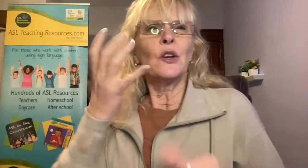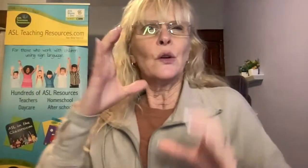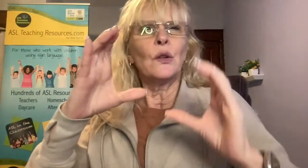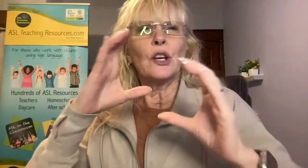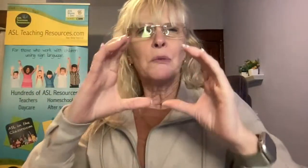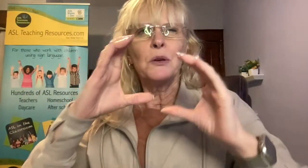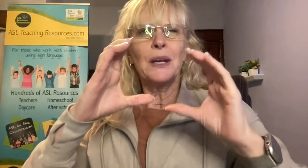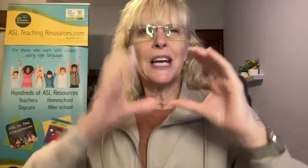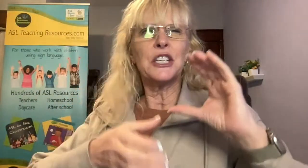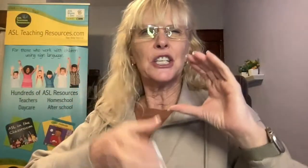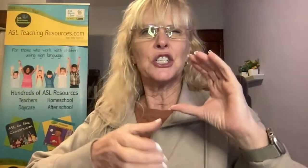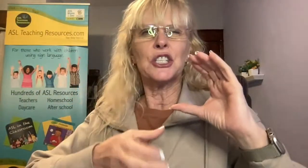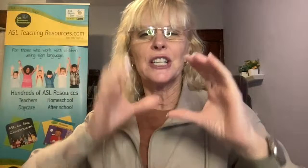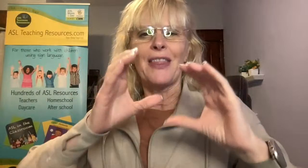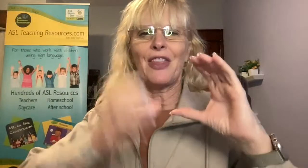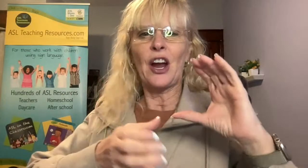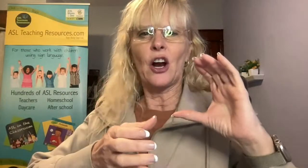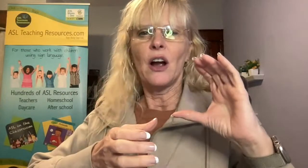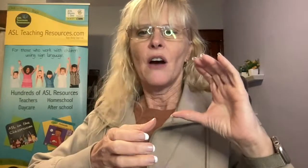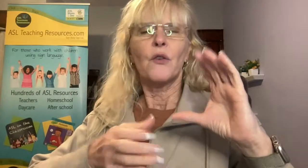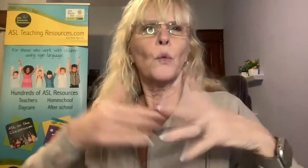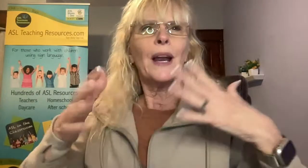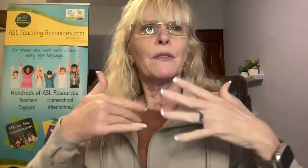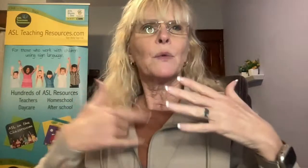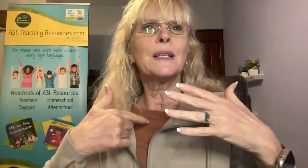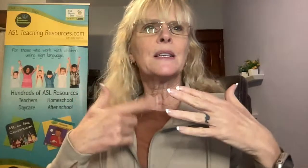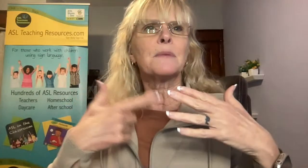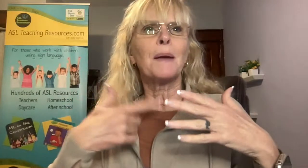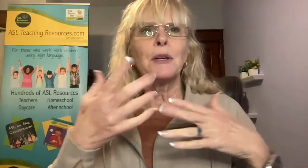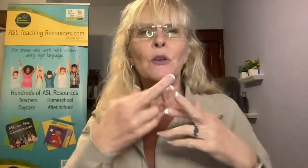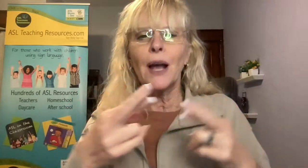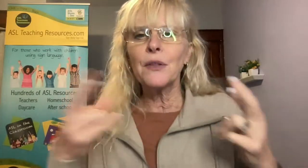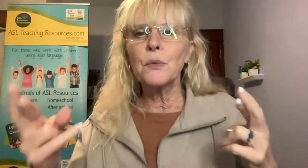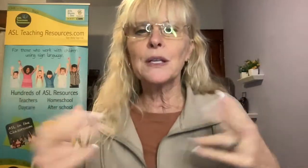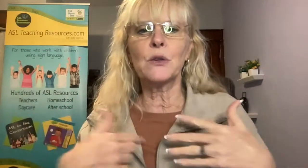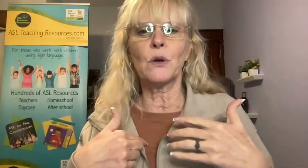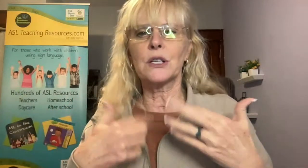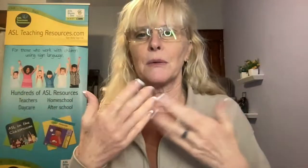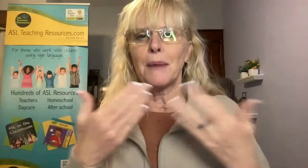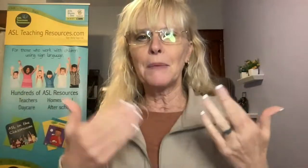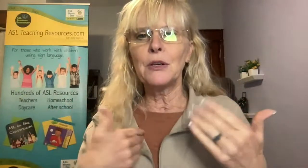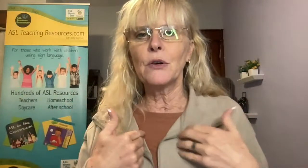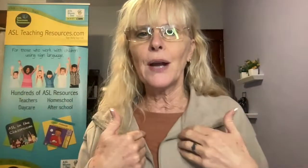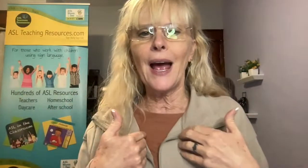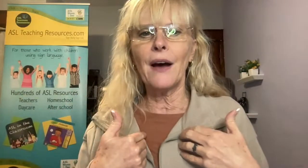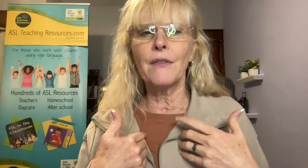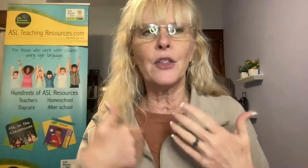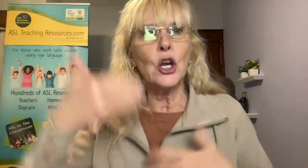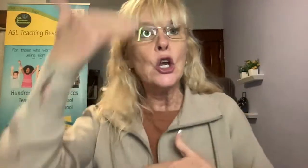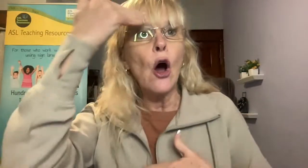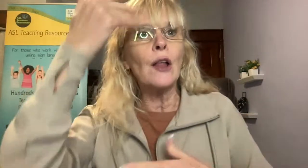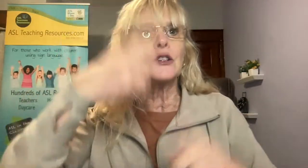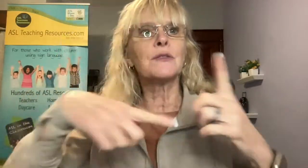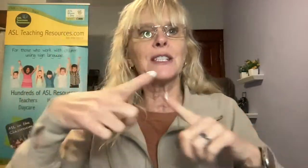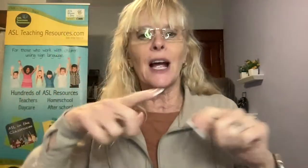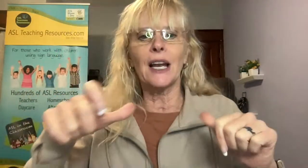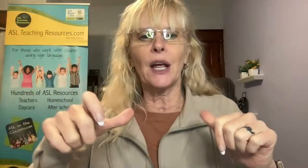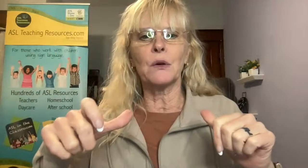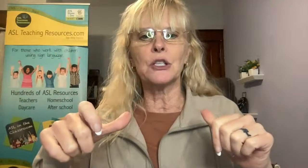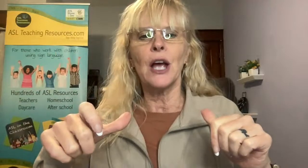the communication is just not there? For whatever reasons, maybe you don't have the resource and maybe you don't have the knowledge of sign language.